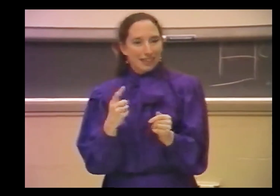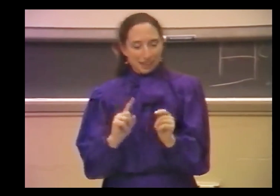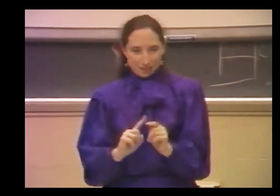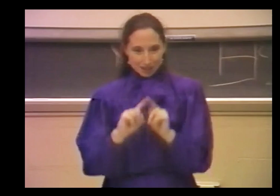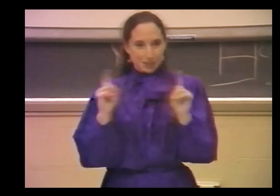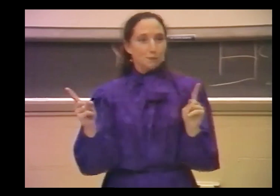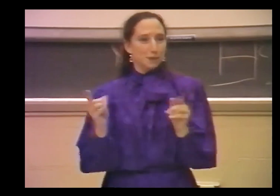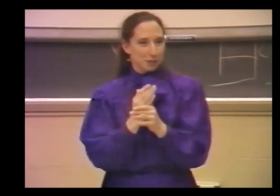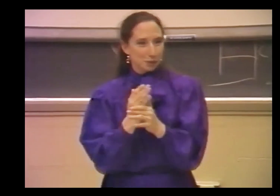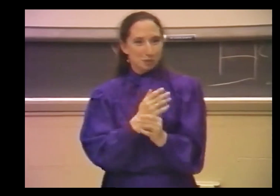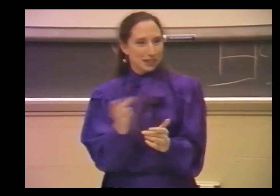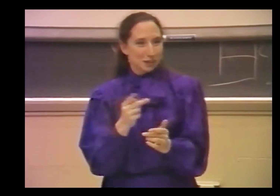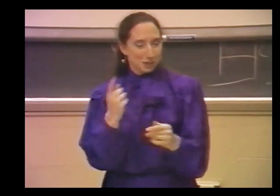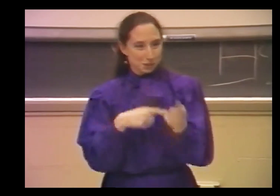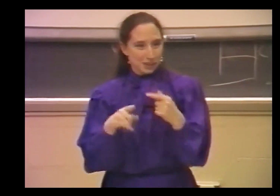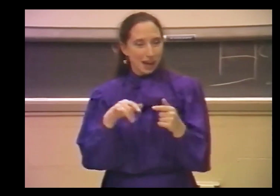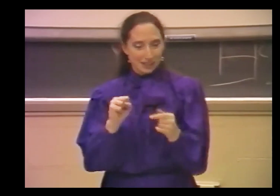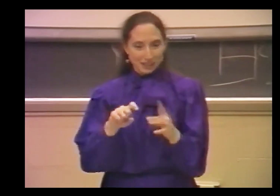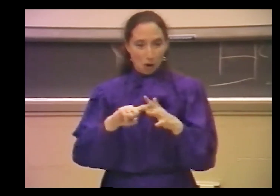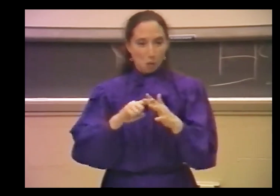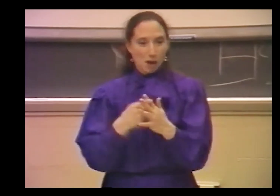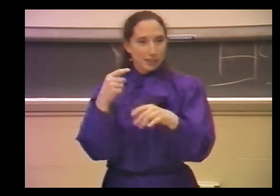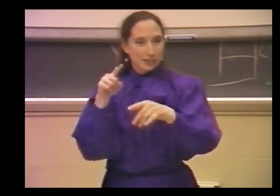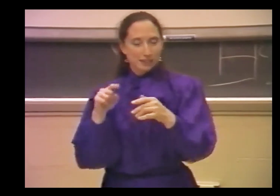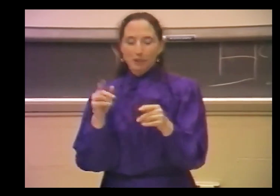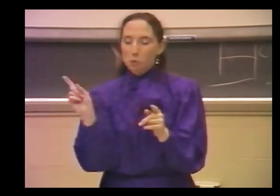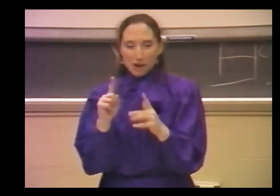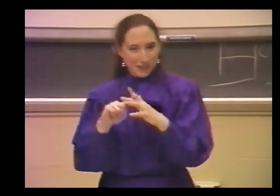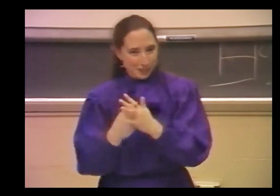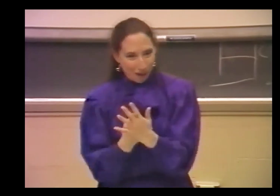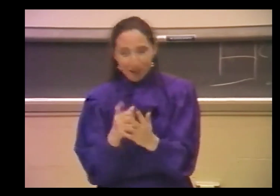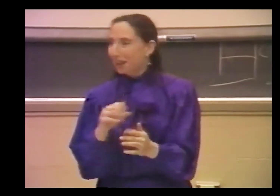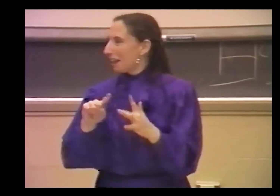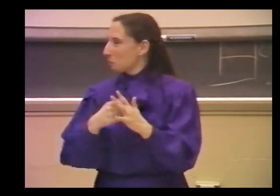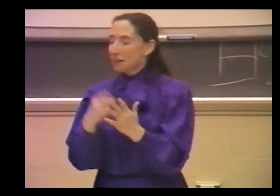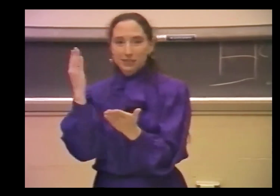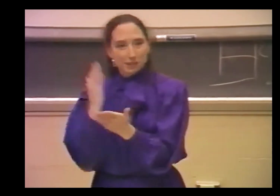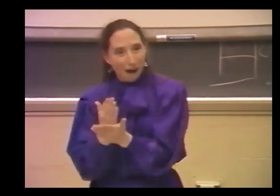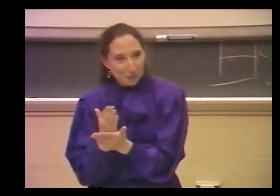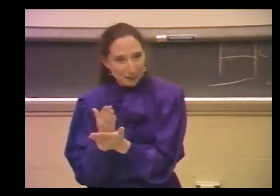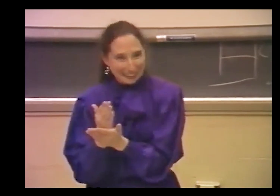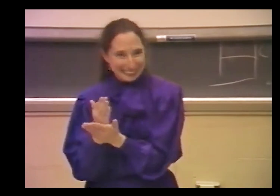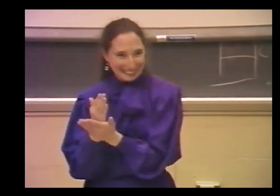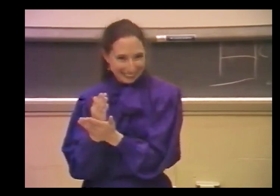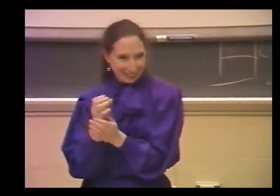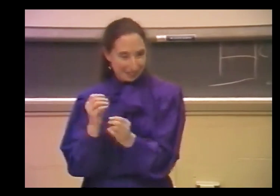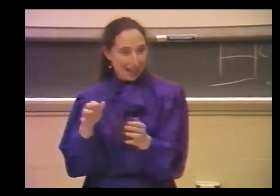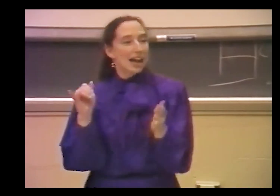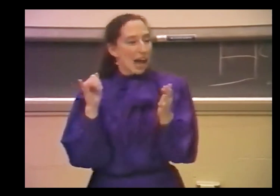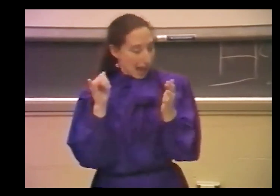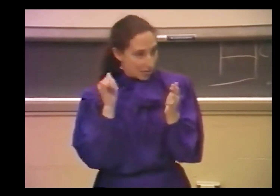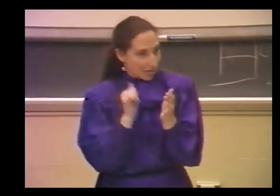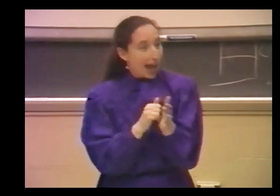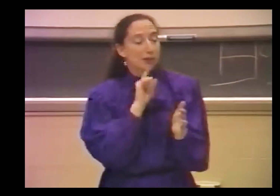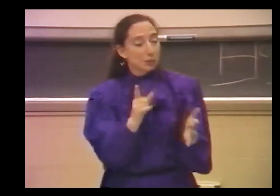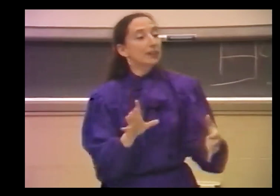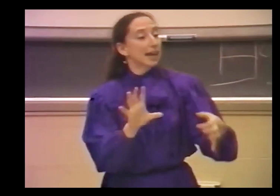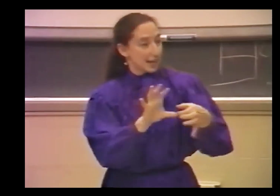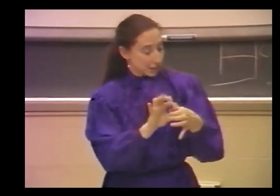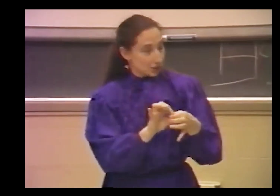only difference between those two signs is where they start and where they stop. Okay? And that really has to